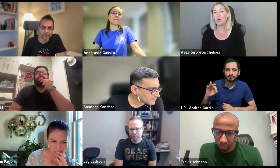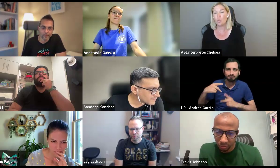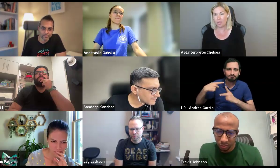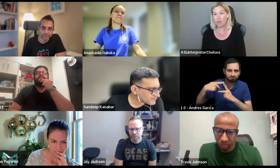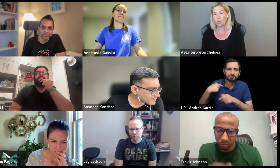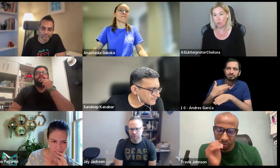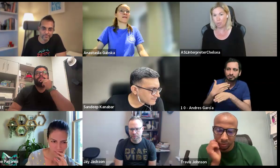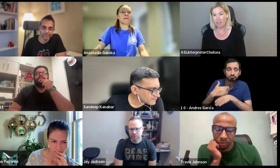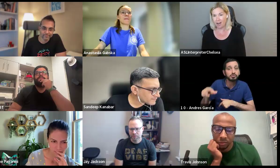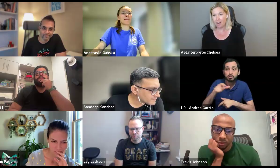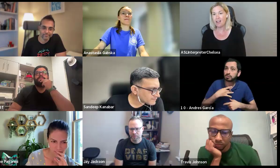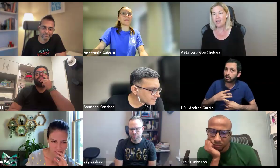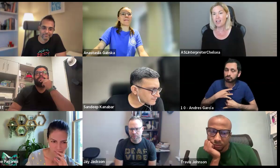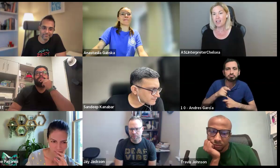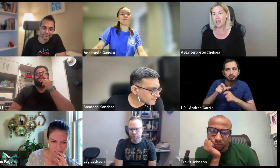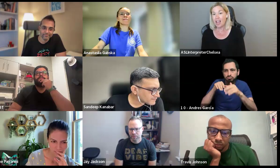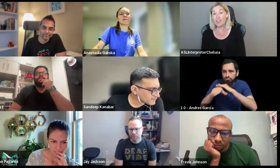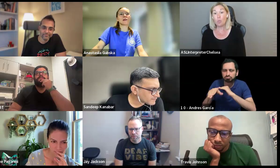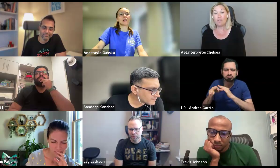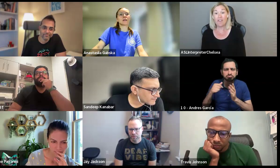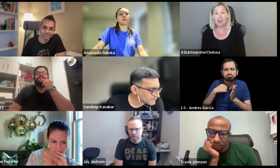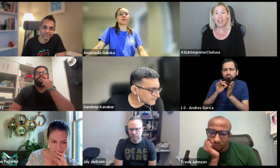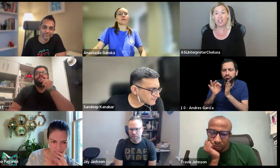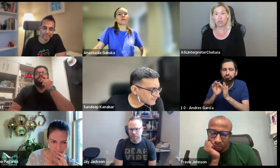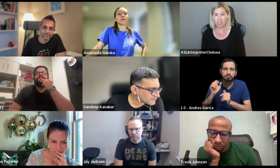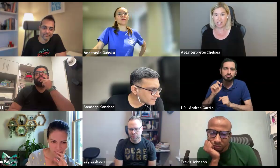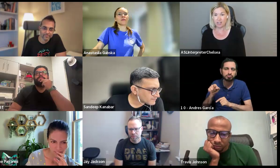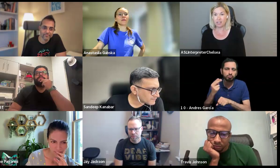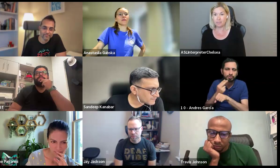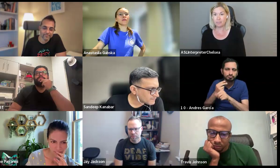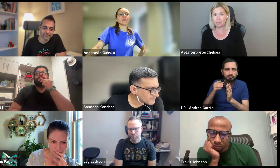work with the group there, and they were very interested.